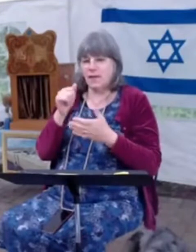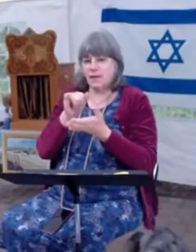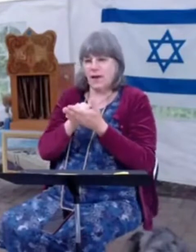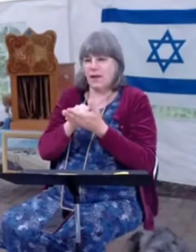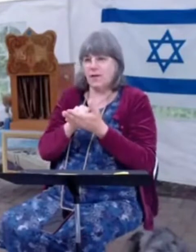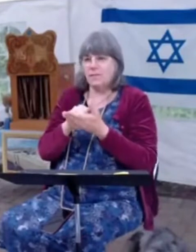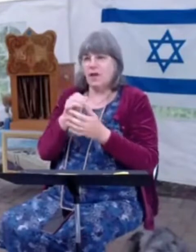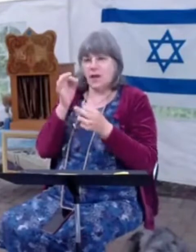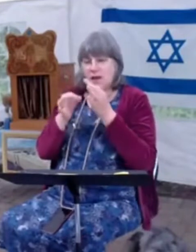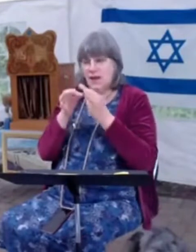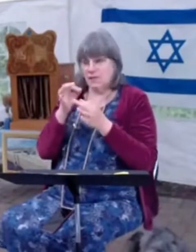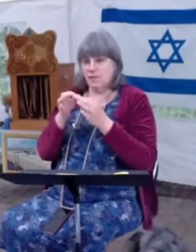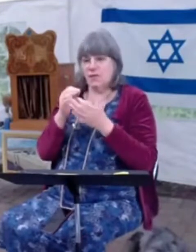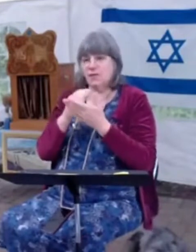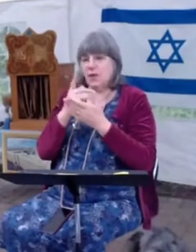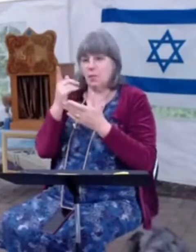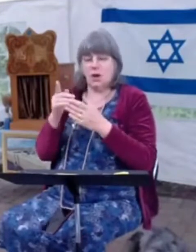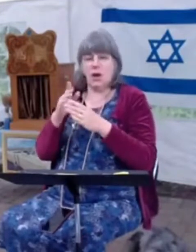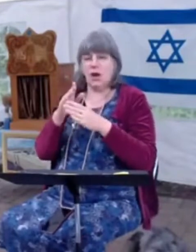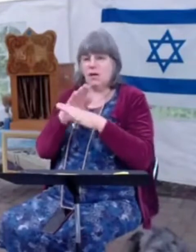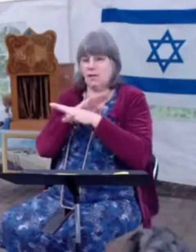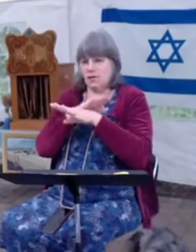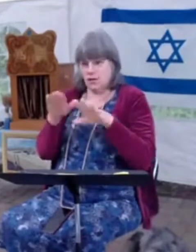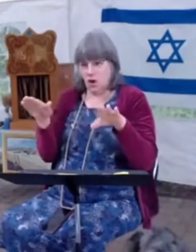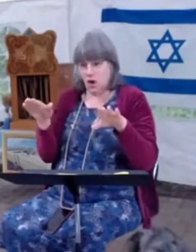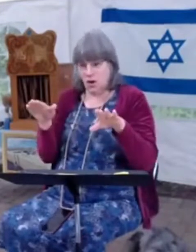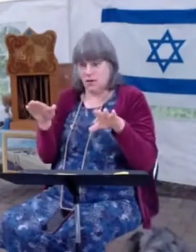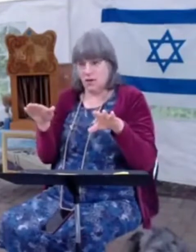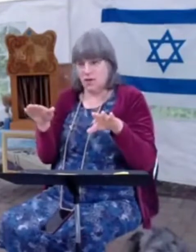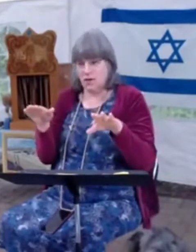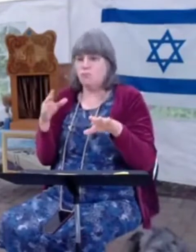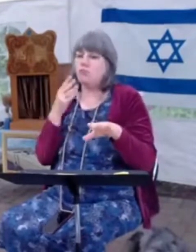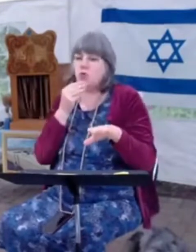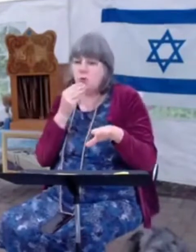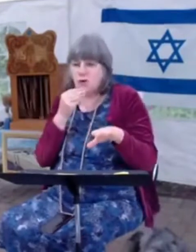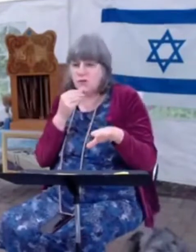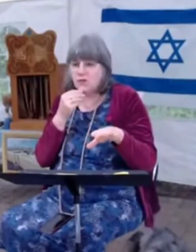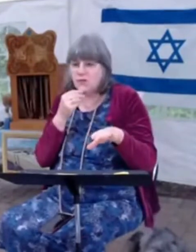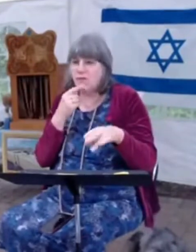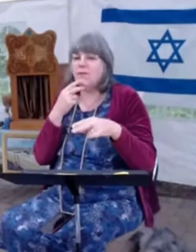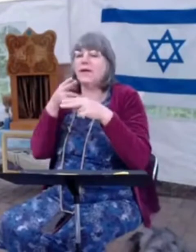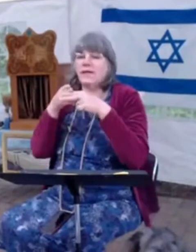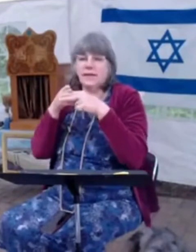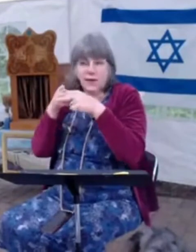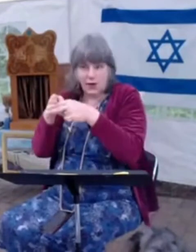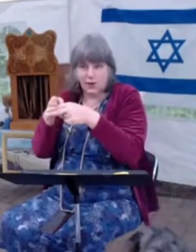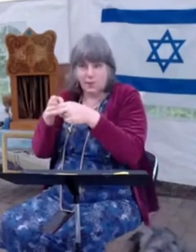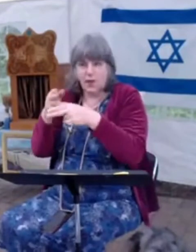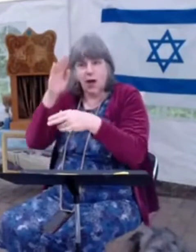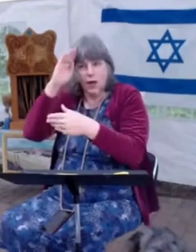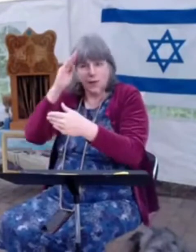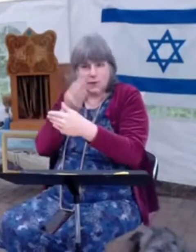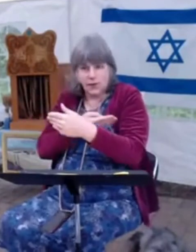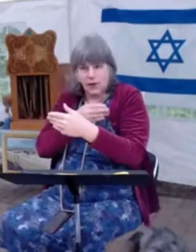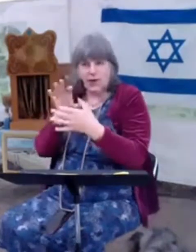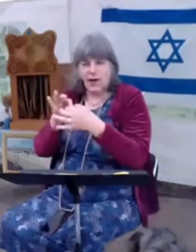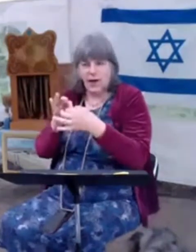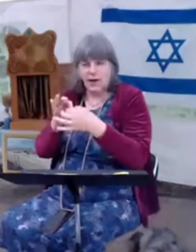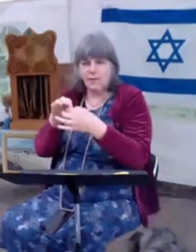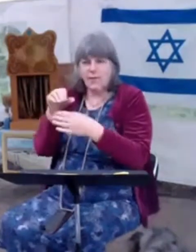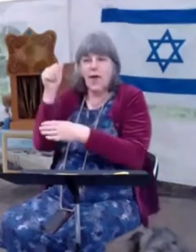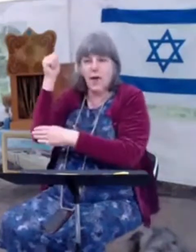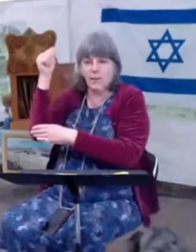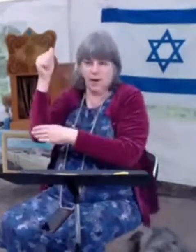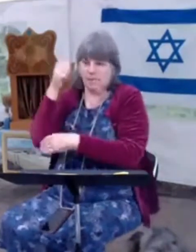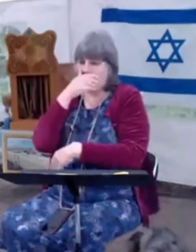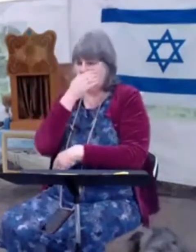This is why when a non-Jew comes to read the Torah, he is son of Abraham or daughter of Abraham. So if we say we're